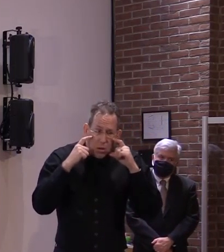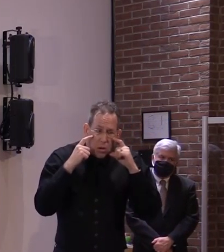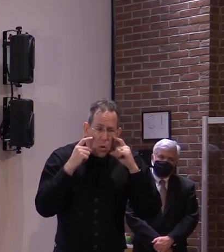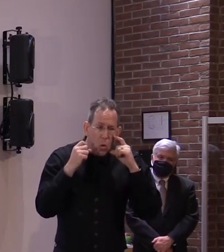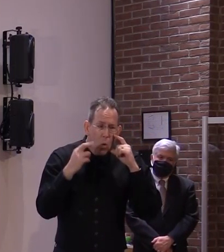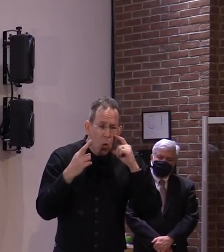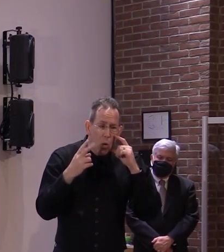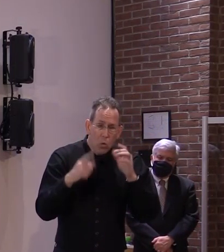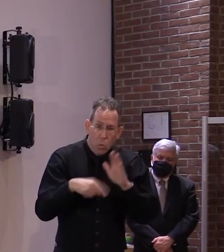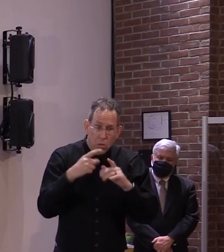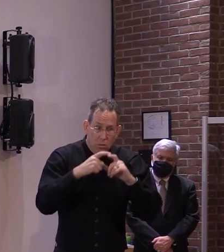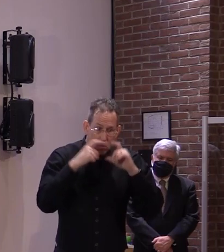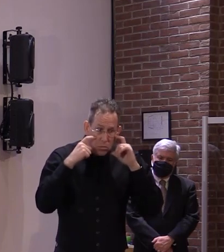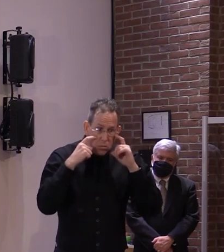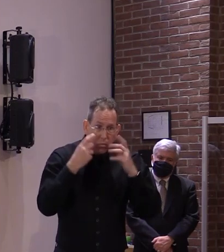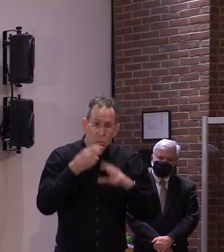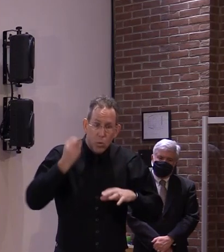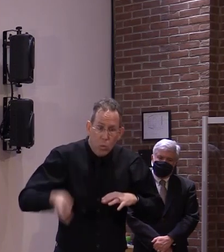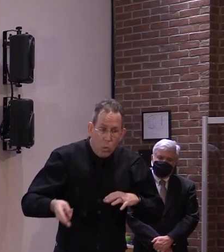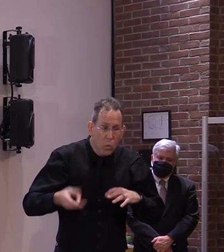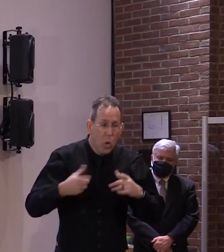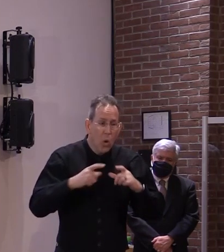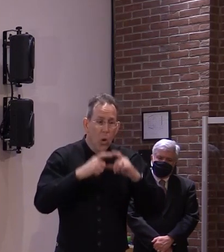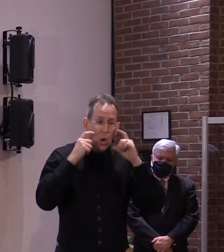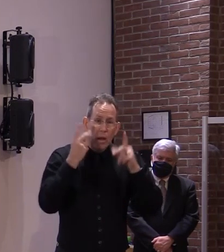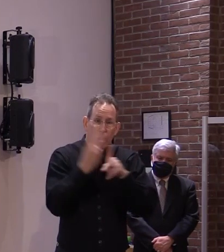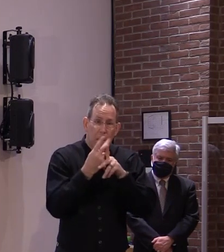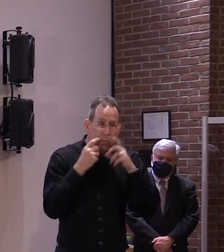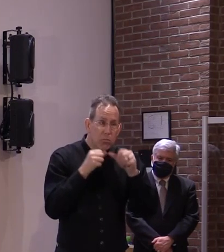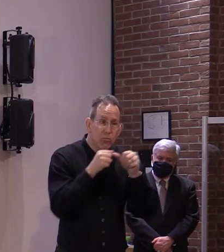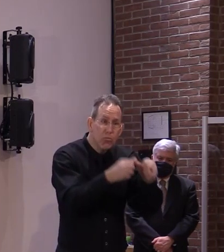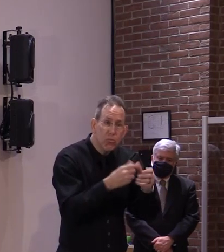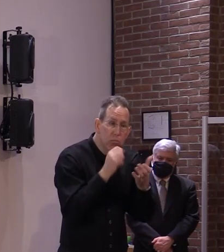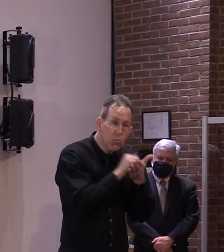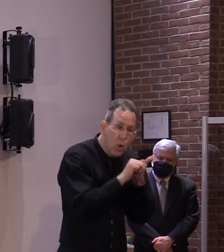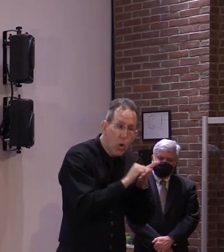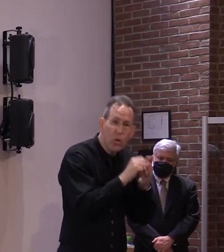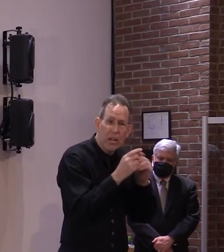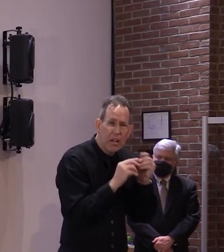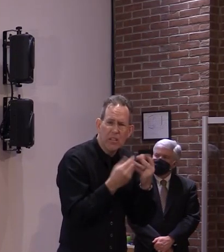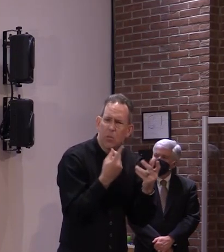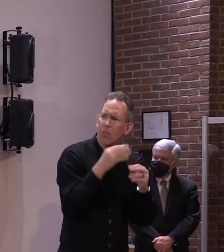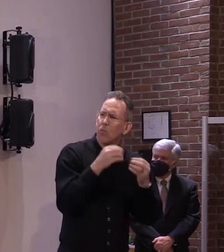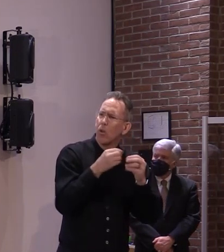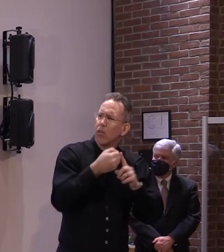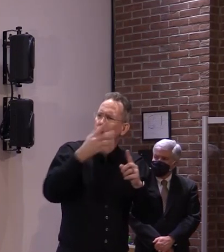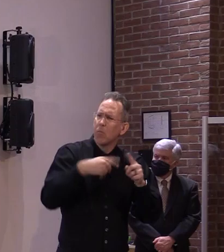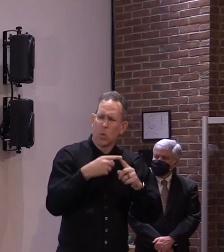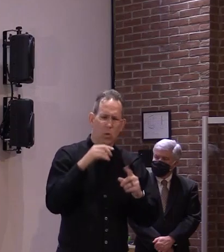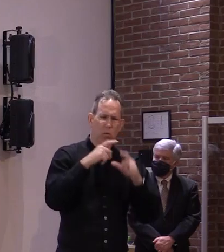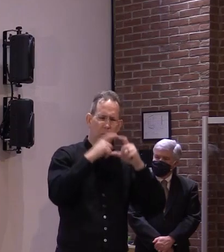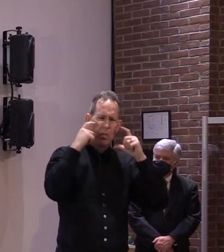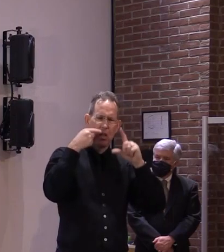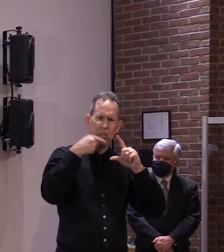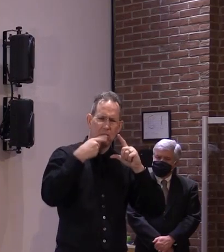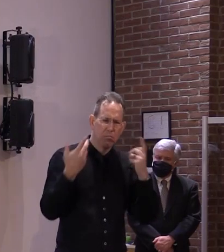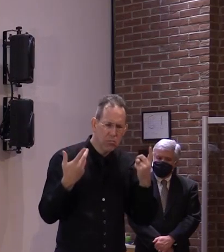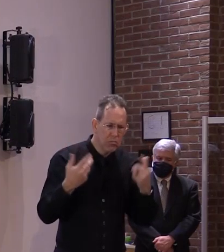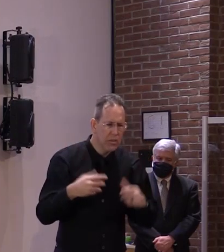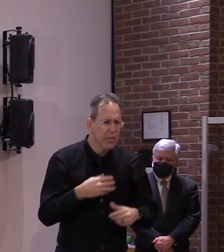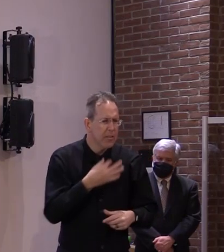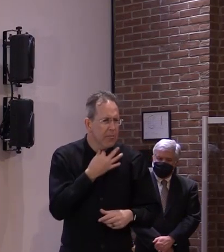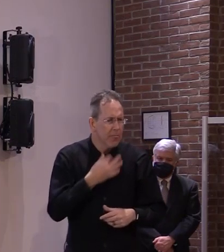how long an N95 should be worn at this time? There is. The health department publishes that guidance, and I'd have to